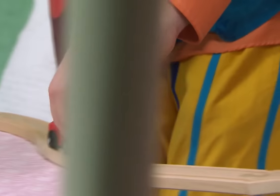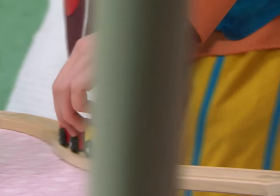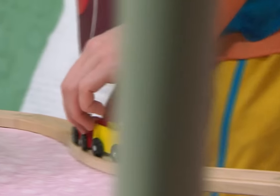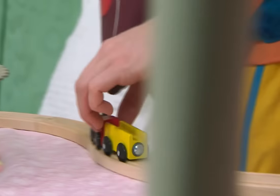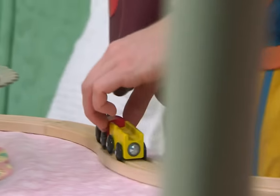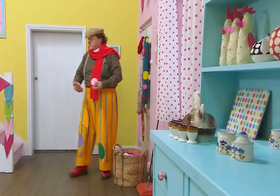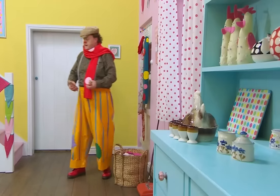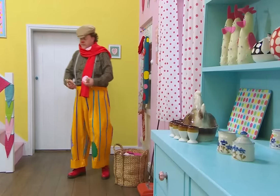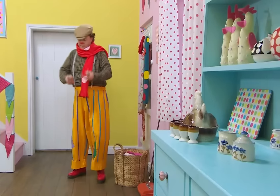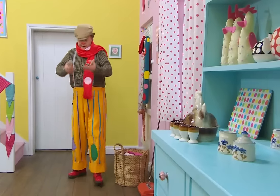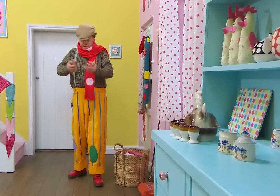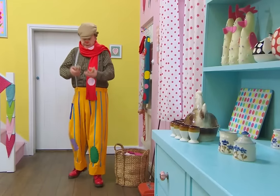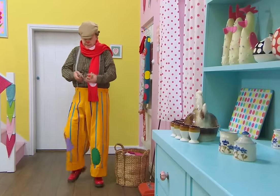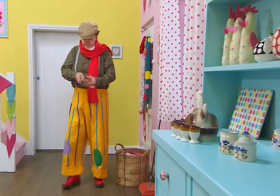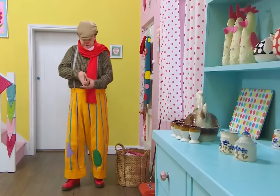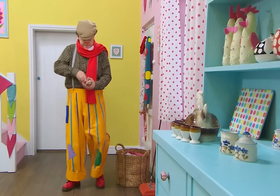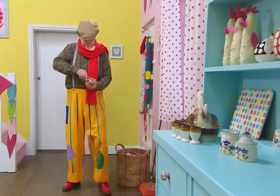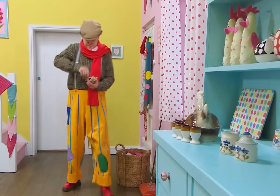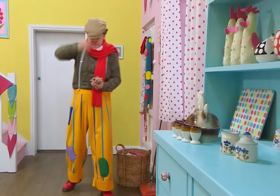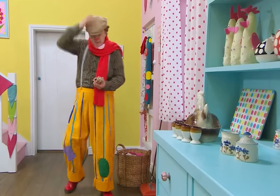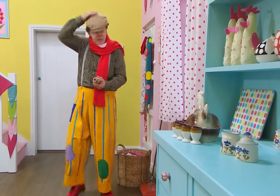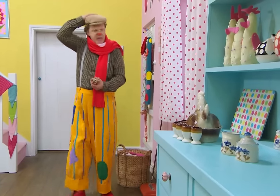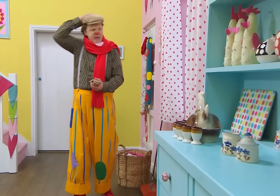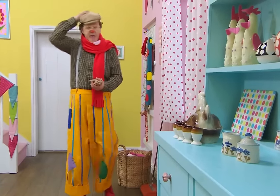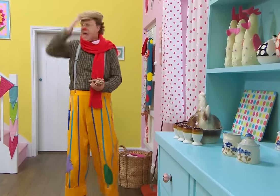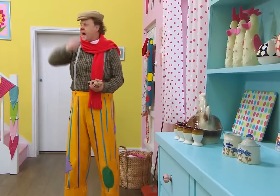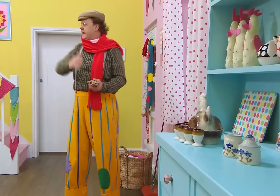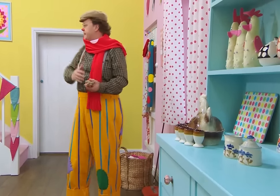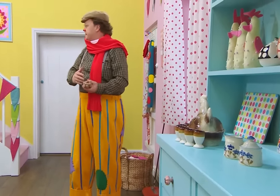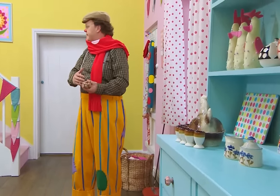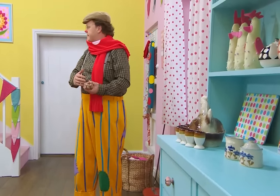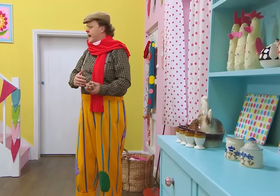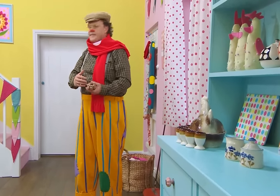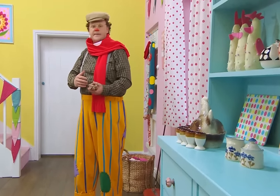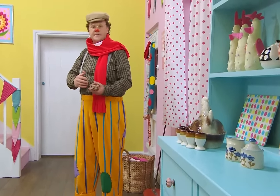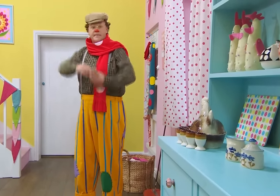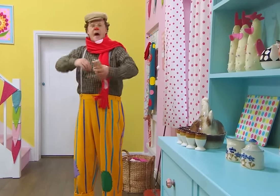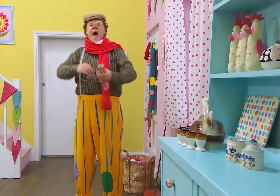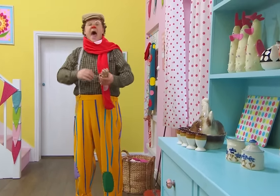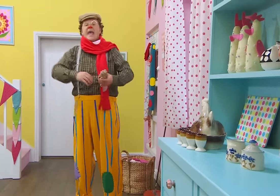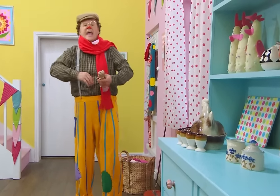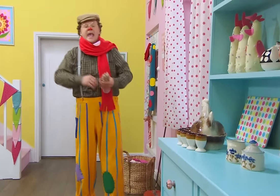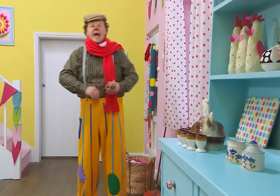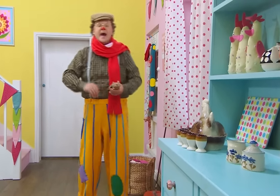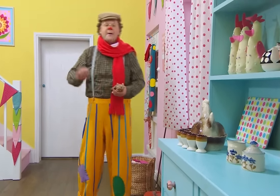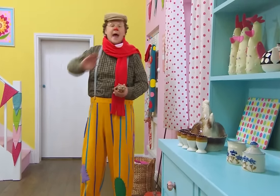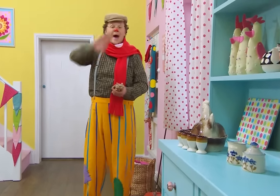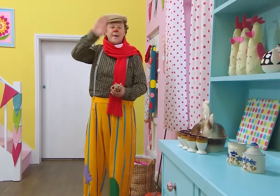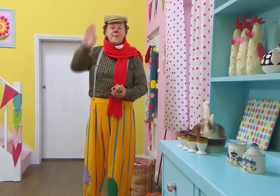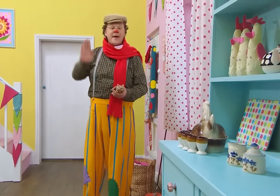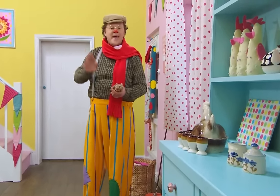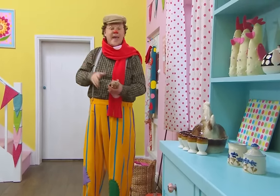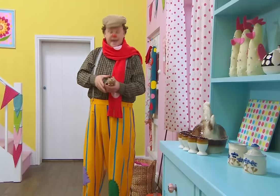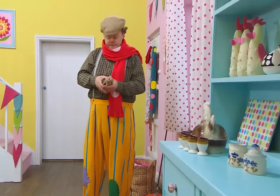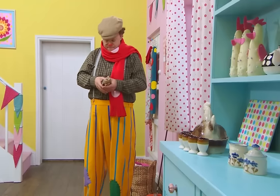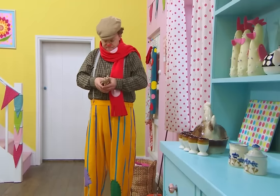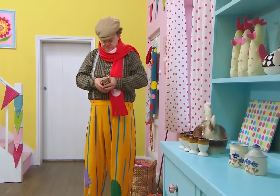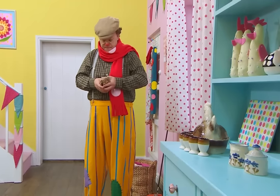Cheering up after everyone. Hello, Grandstand Tumble. Hey, who said that? Would you try? Oh, hello. What